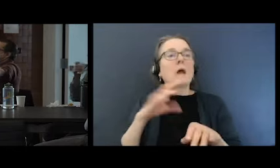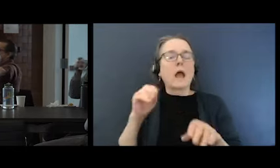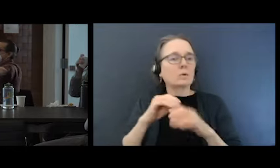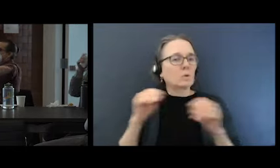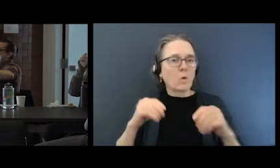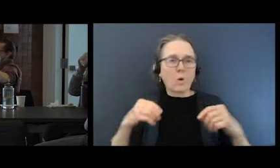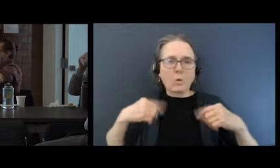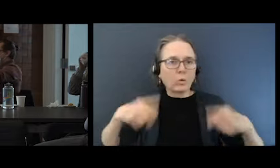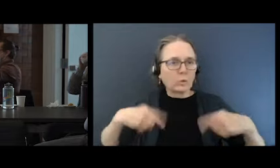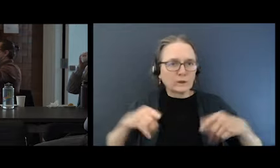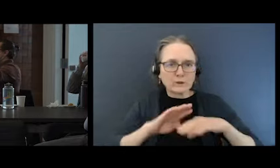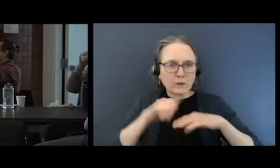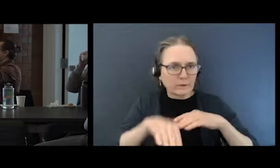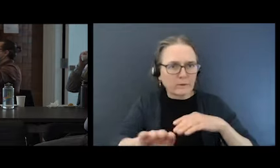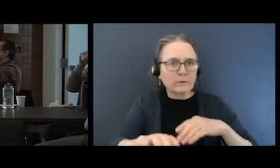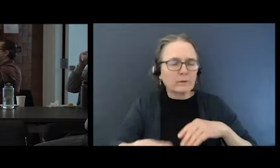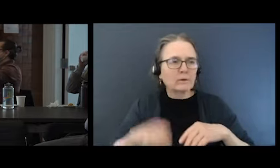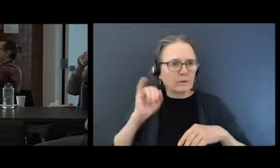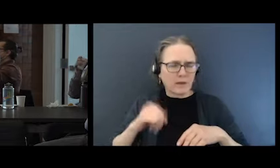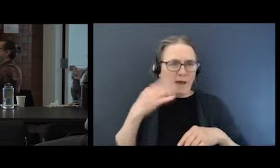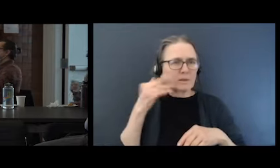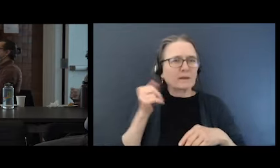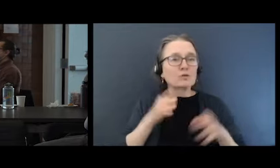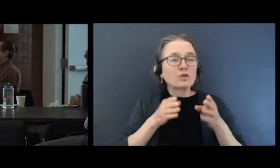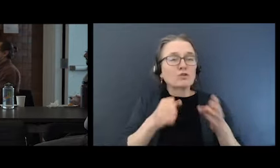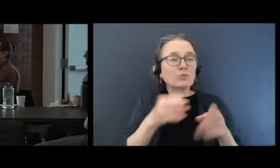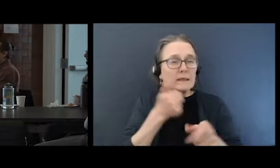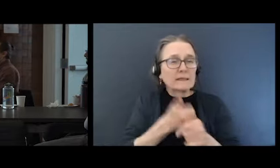a sidewalk and allow people who are using